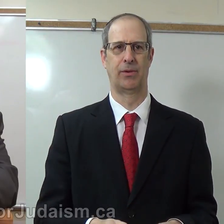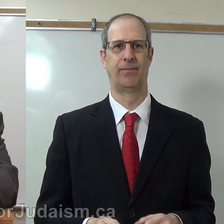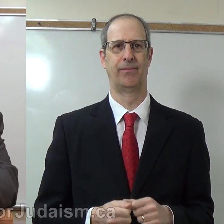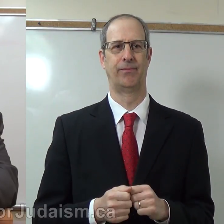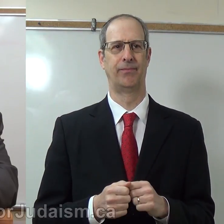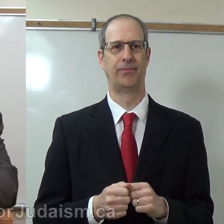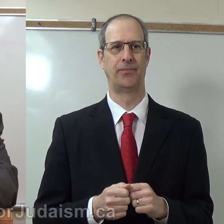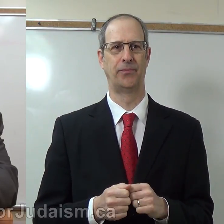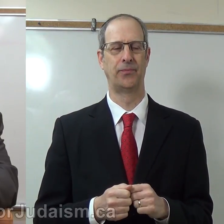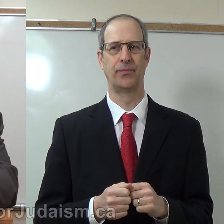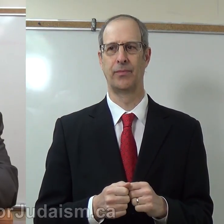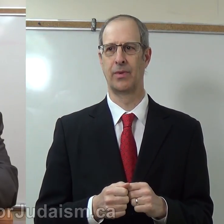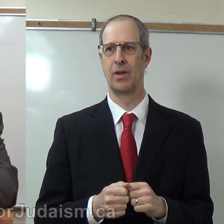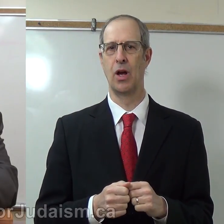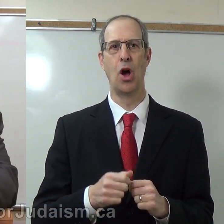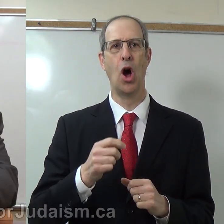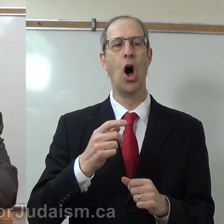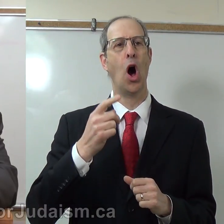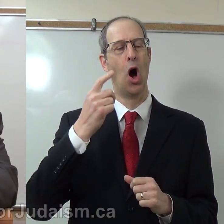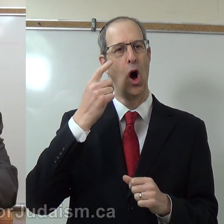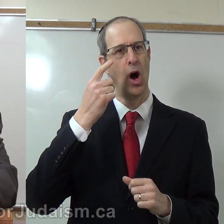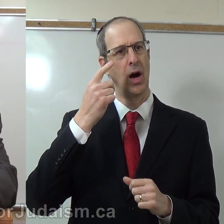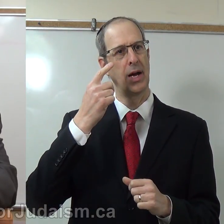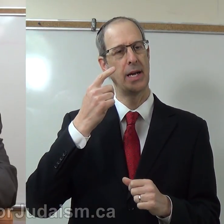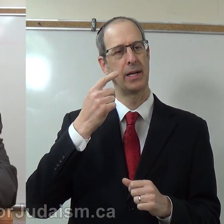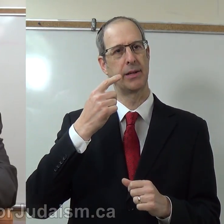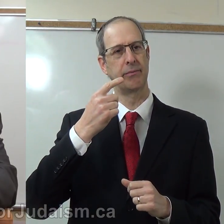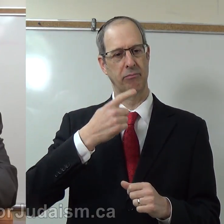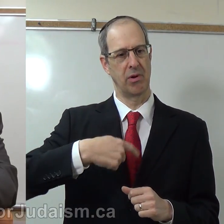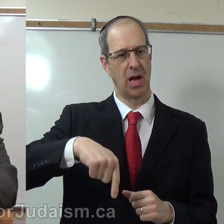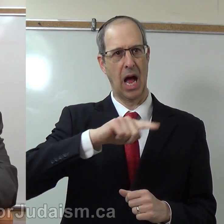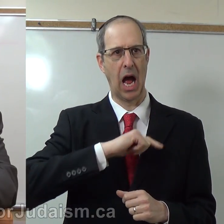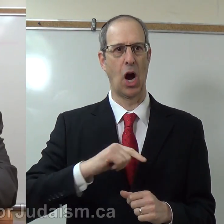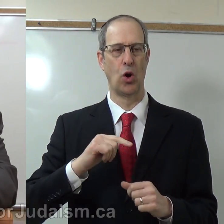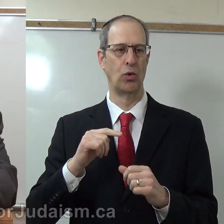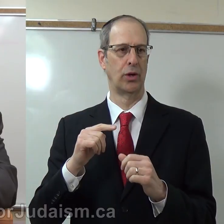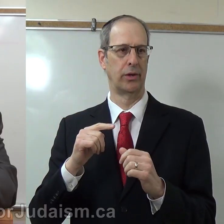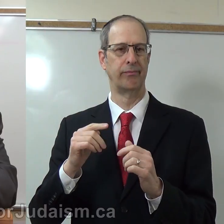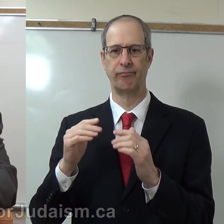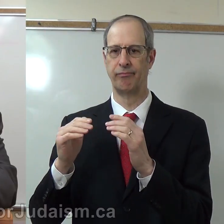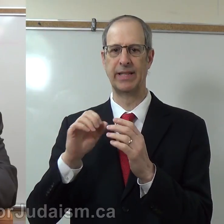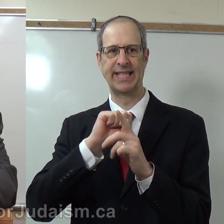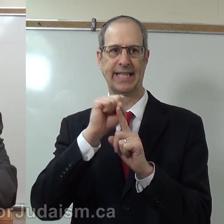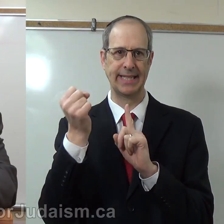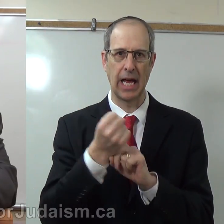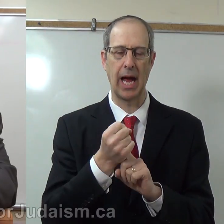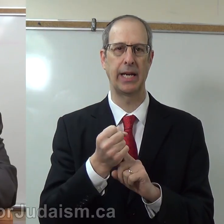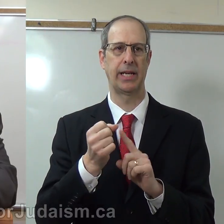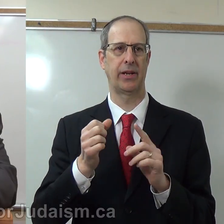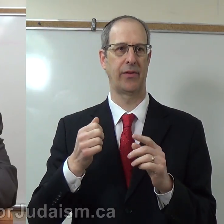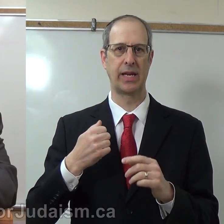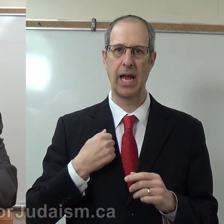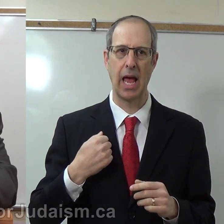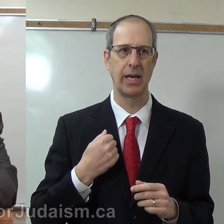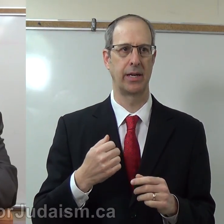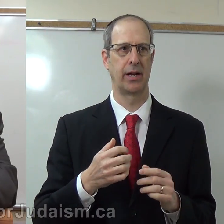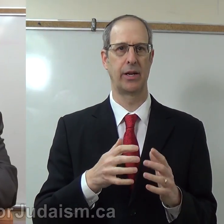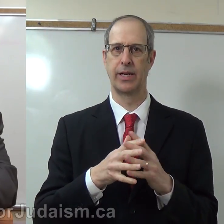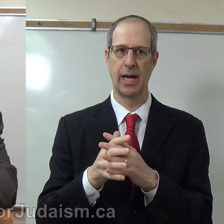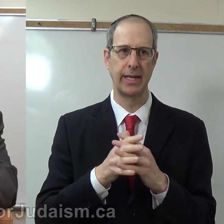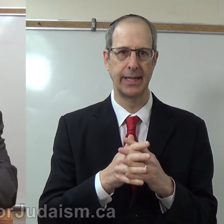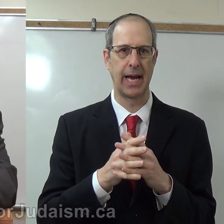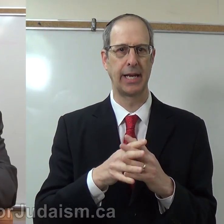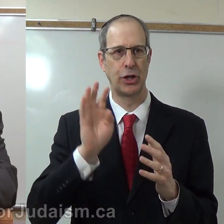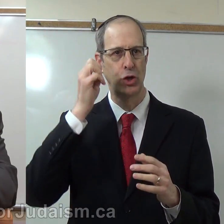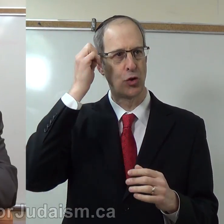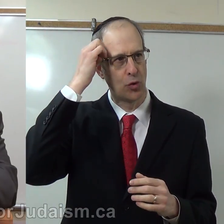And in our society, throughout Canada, in the United States, in Europe, there have